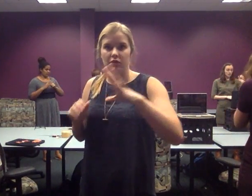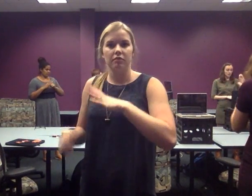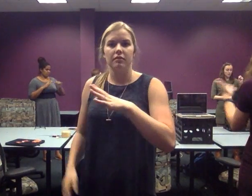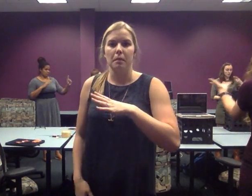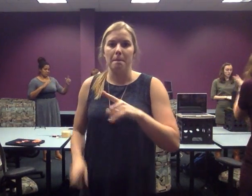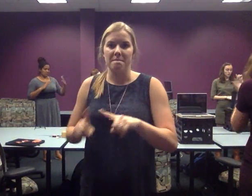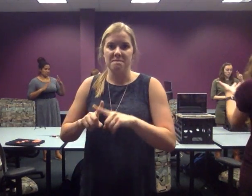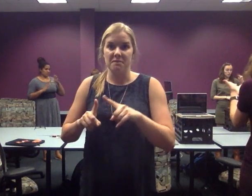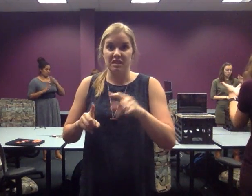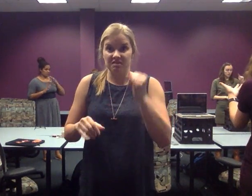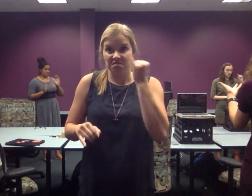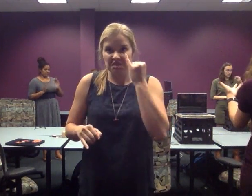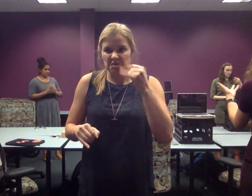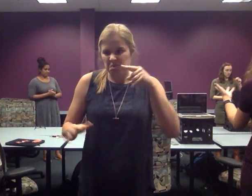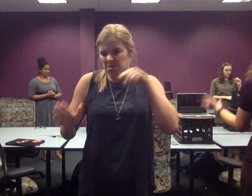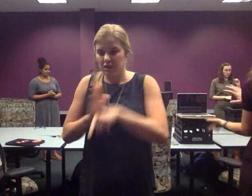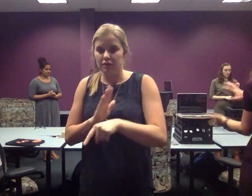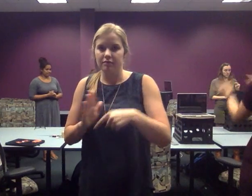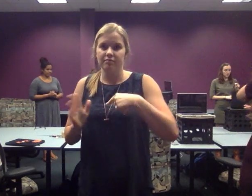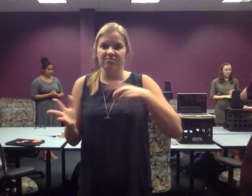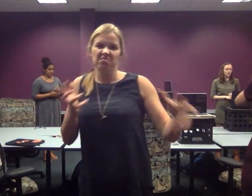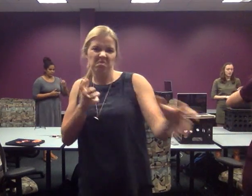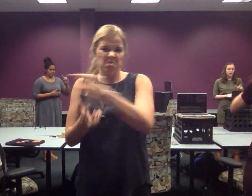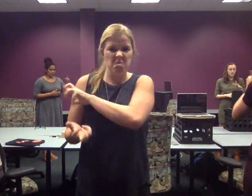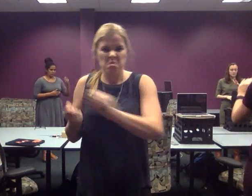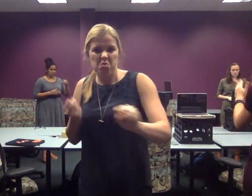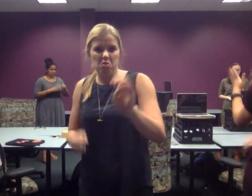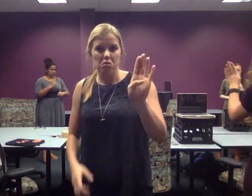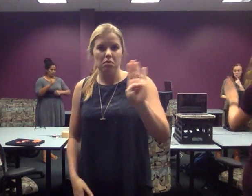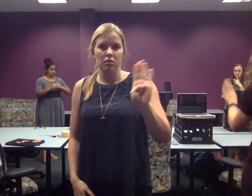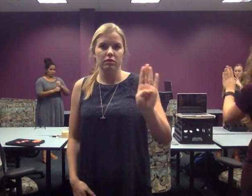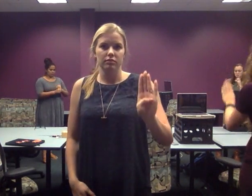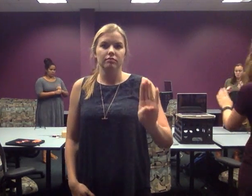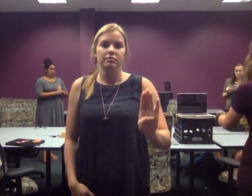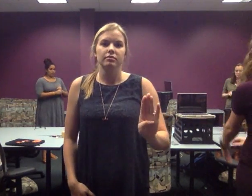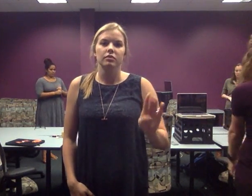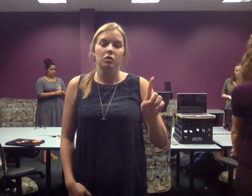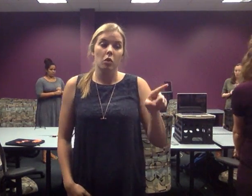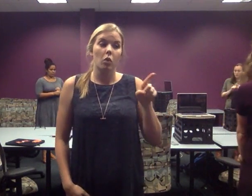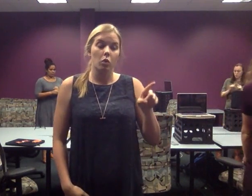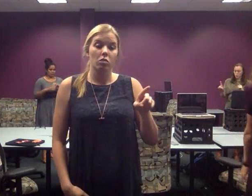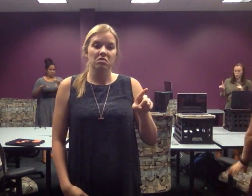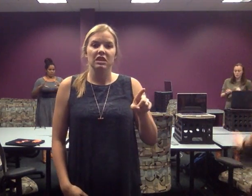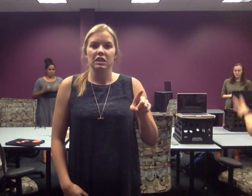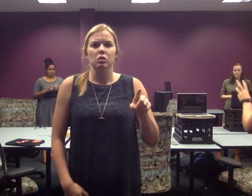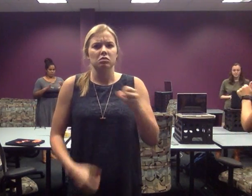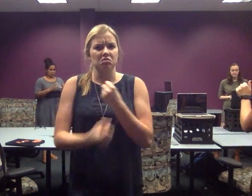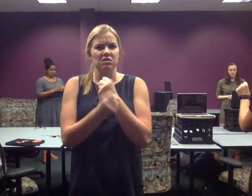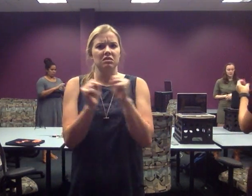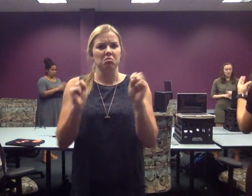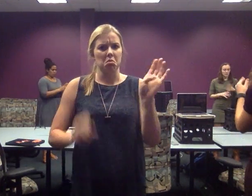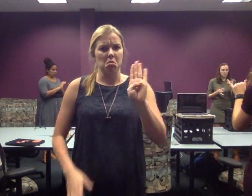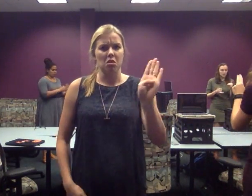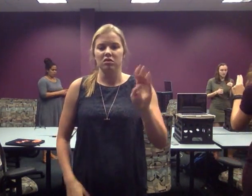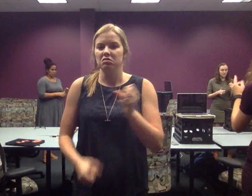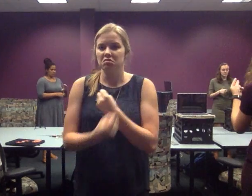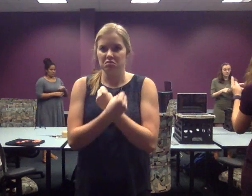So the first year, here we have our colonies getting an army together, and they've won some